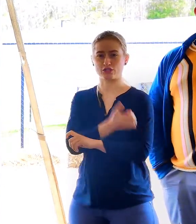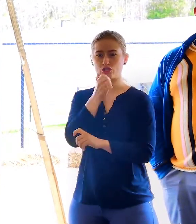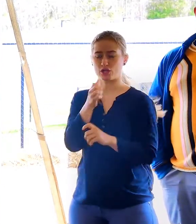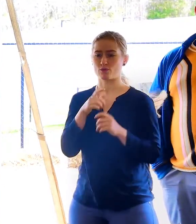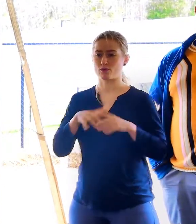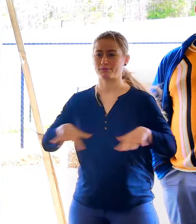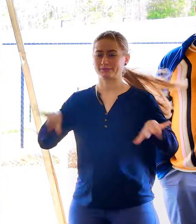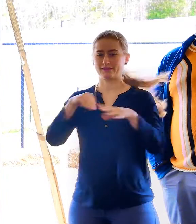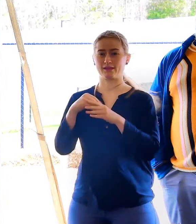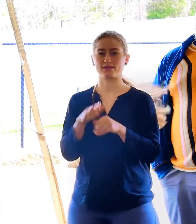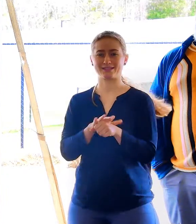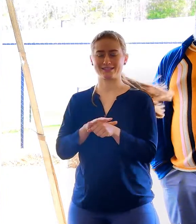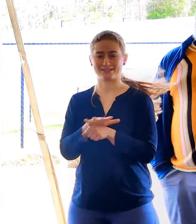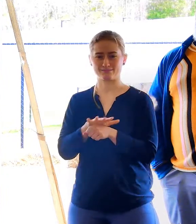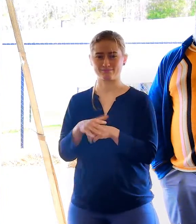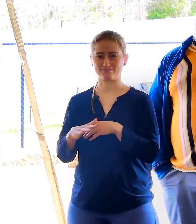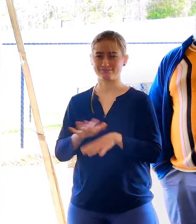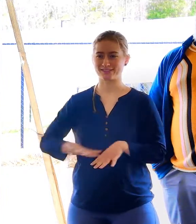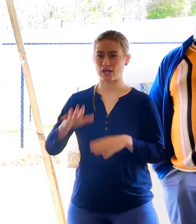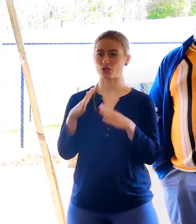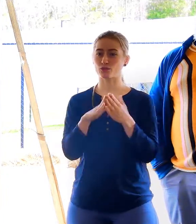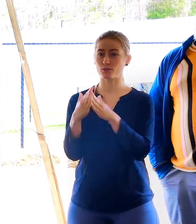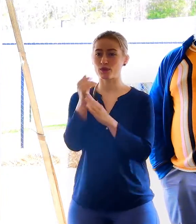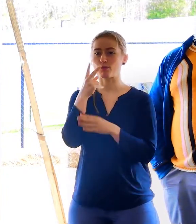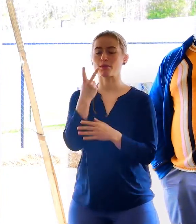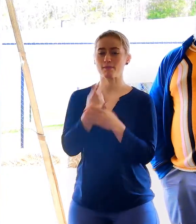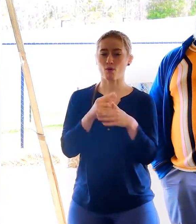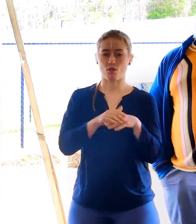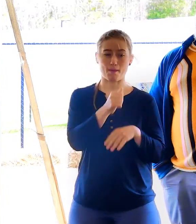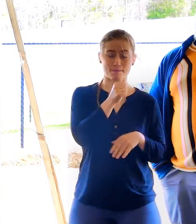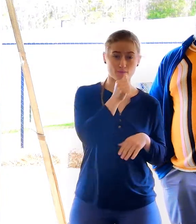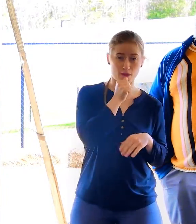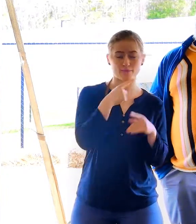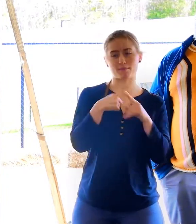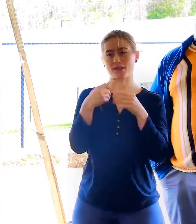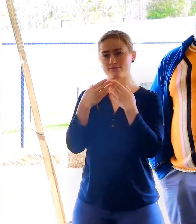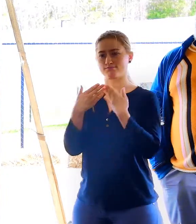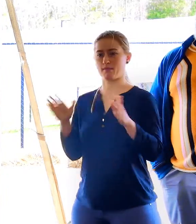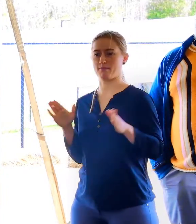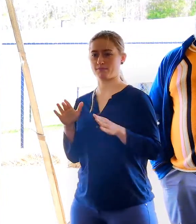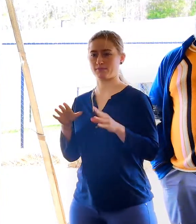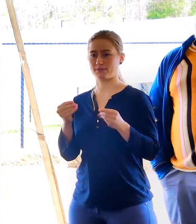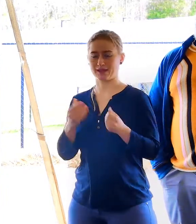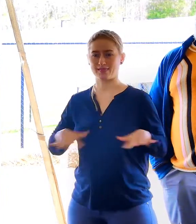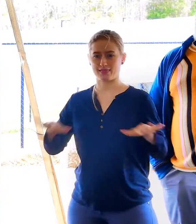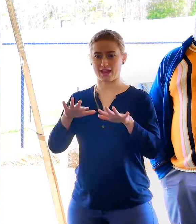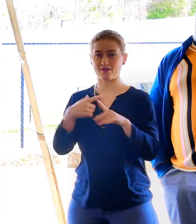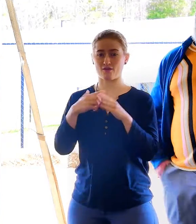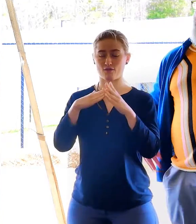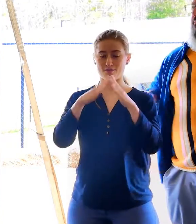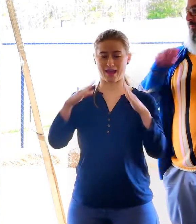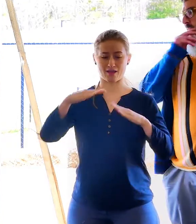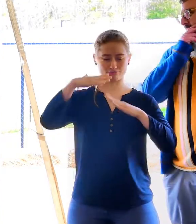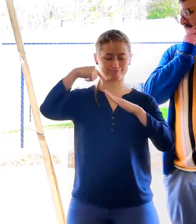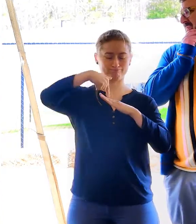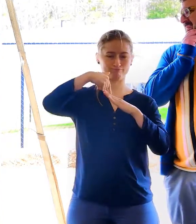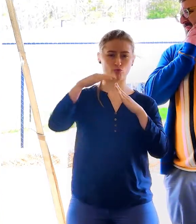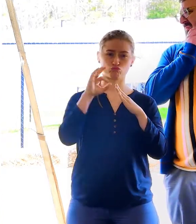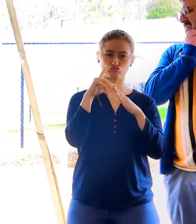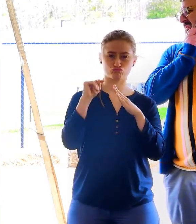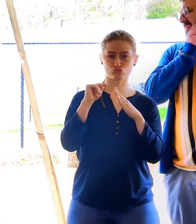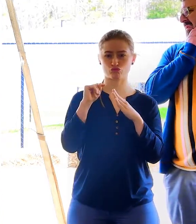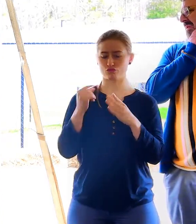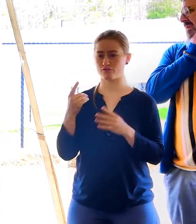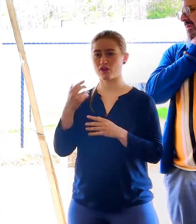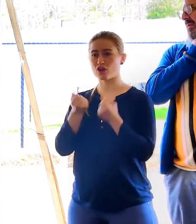community, and as I mentioned, will be on both public and private land. From rooftops to carports to ground mounts,